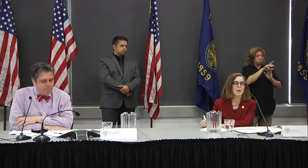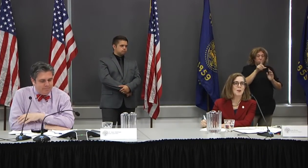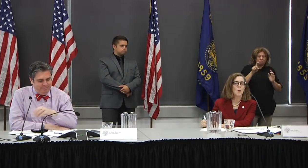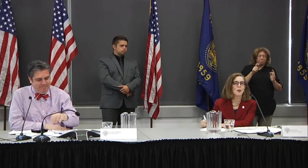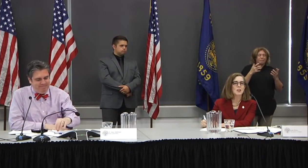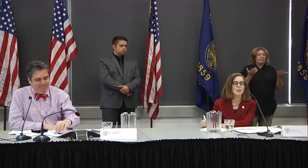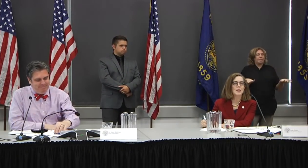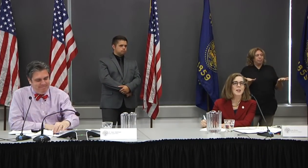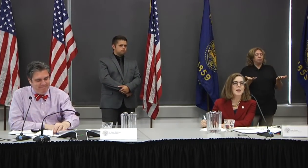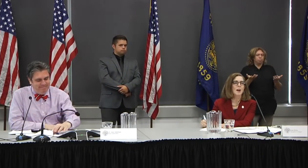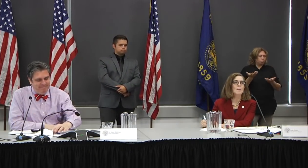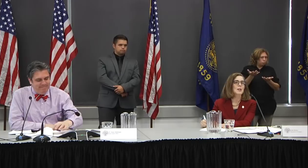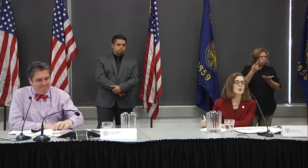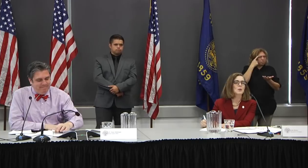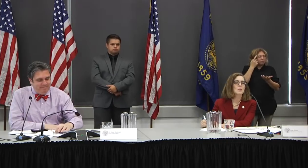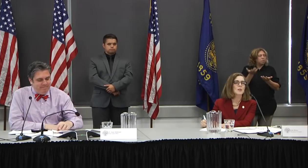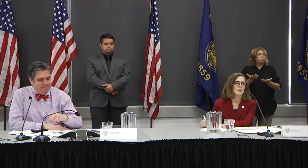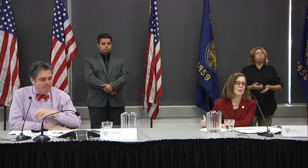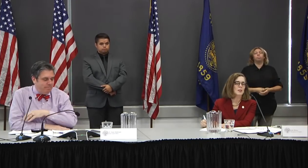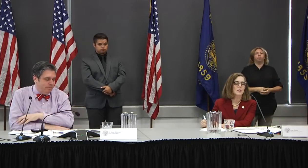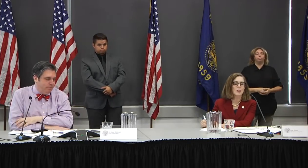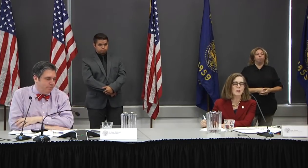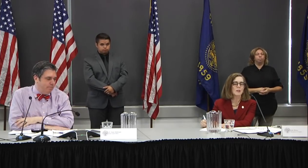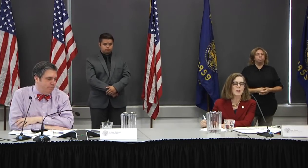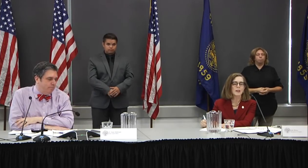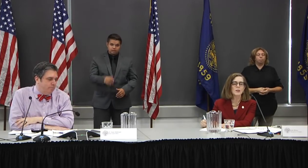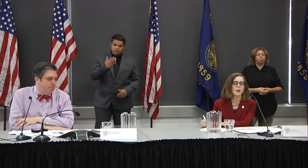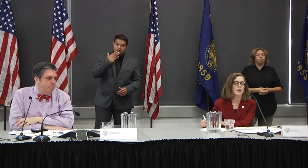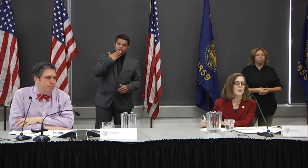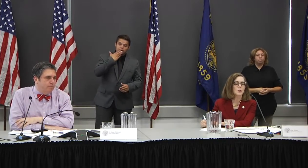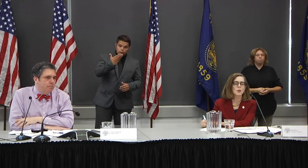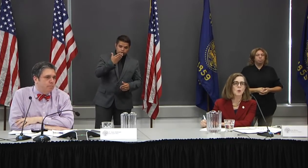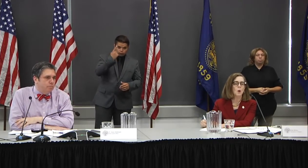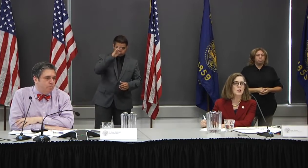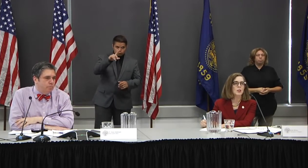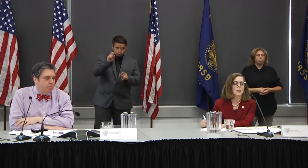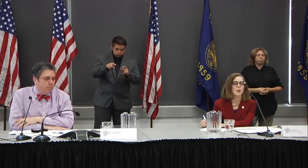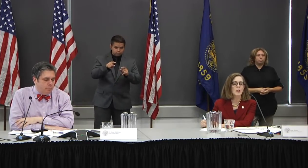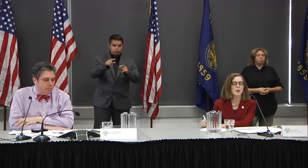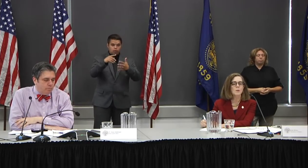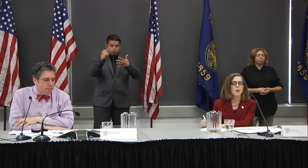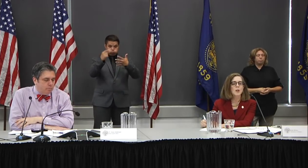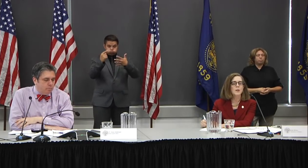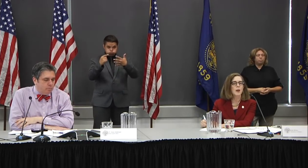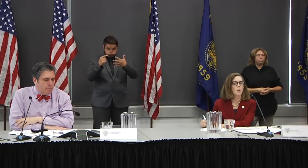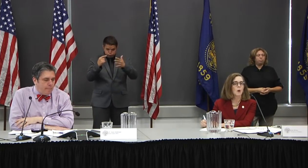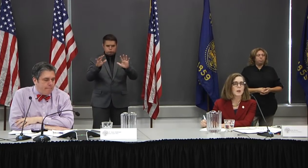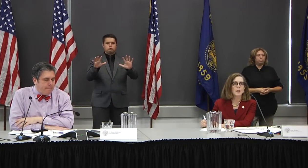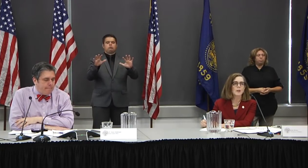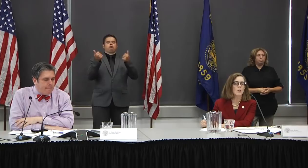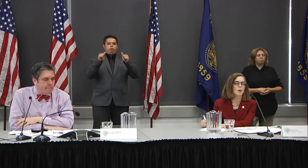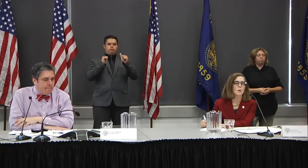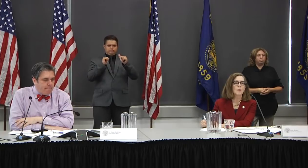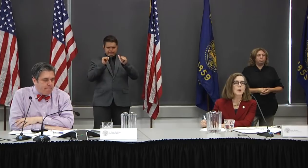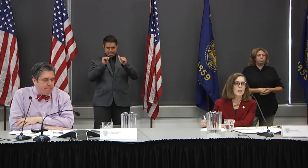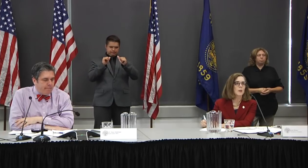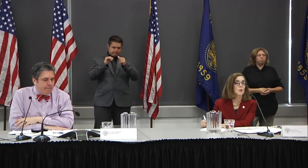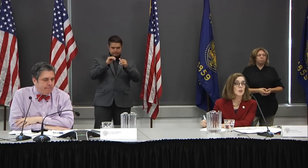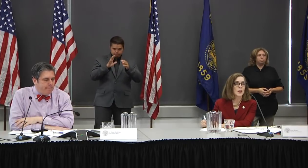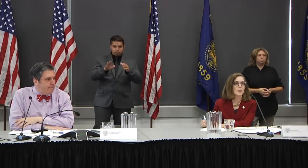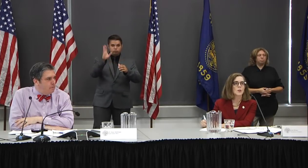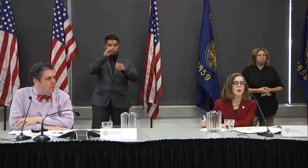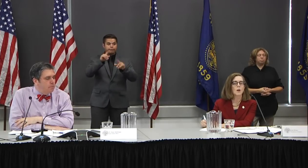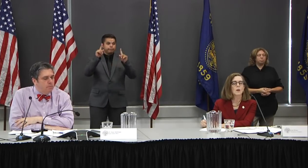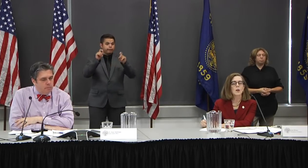multiple part question. In terms of the testing delays, there's no question that Oregon, along with many